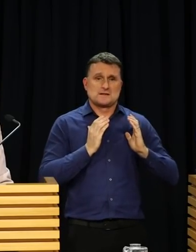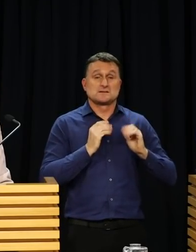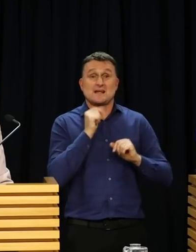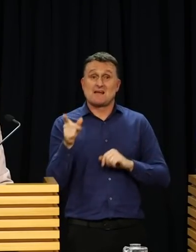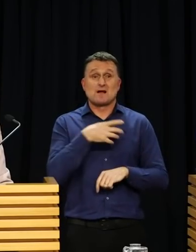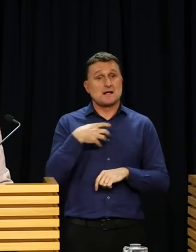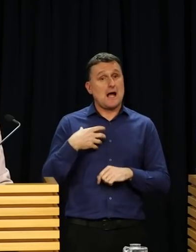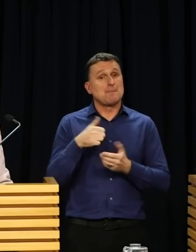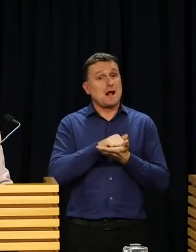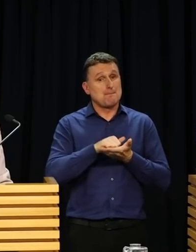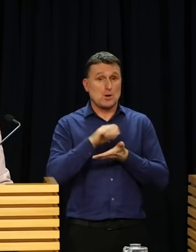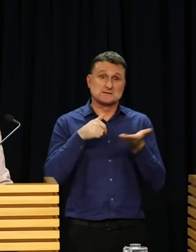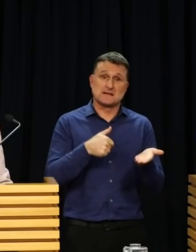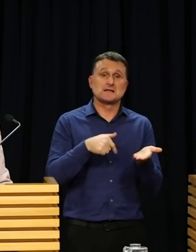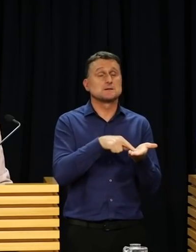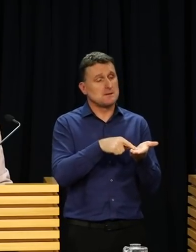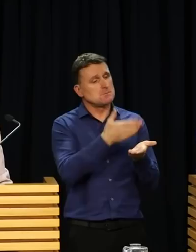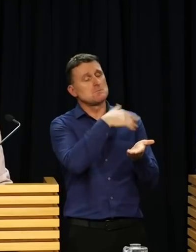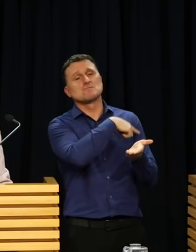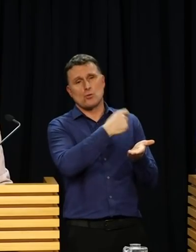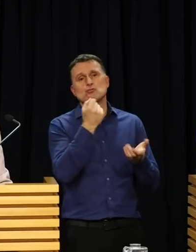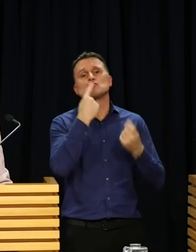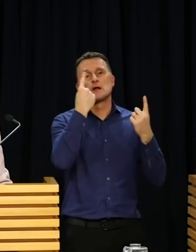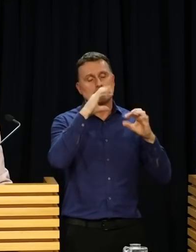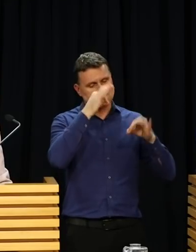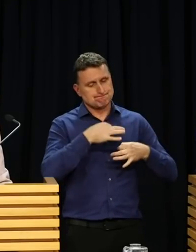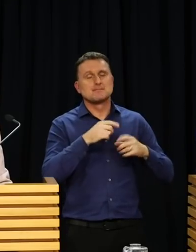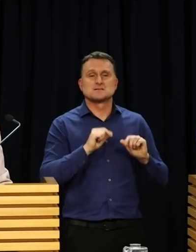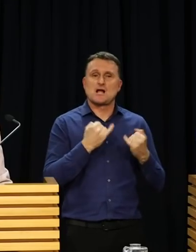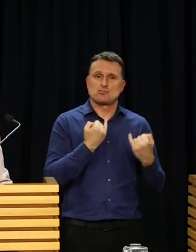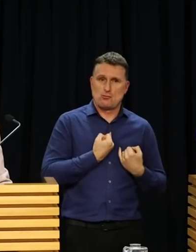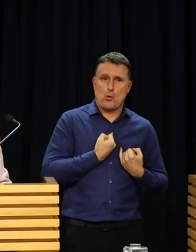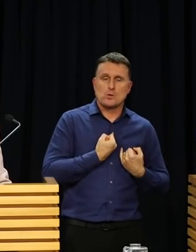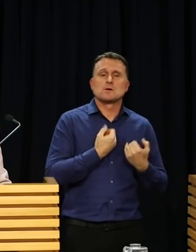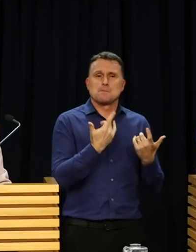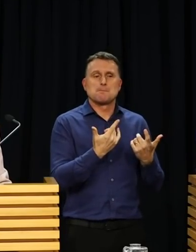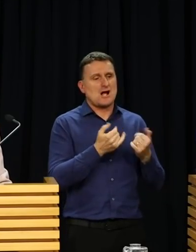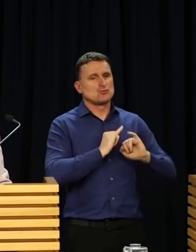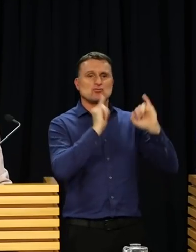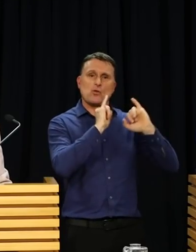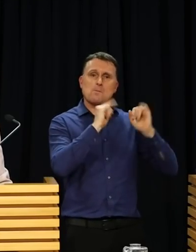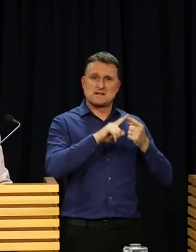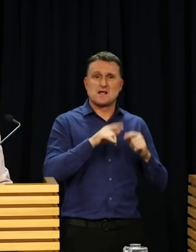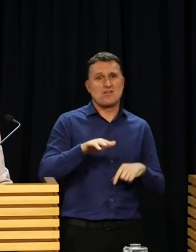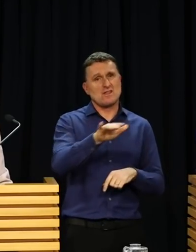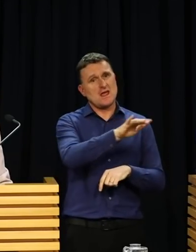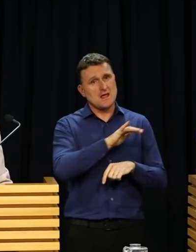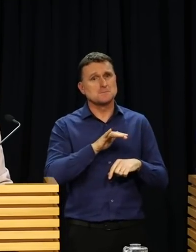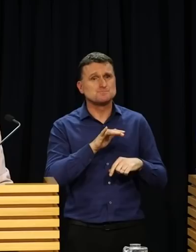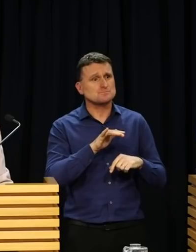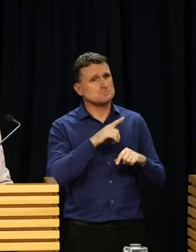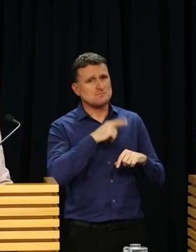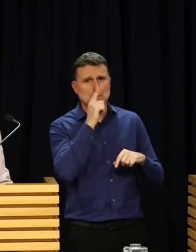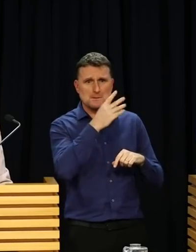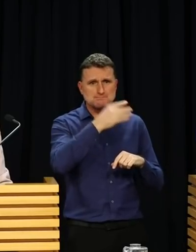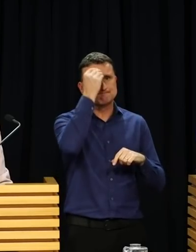right direction to right the wrongs of the past and to help heal the wounds of trauma that still resides in the psyche